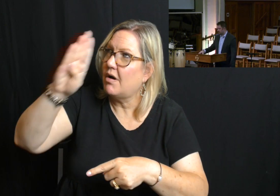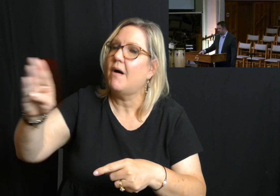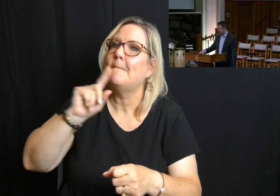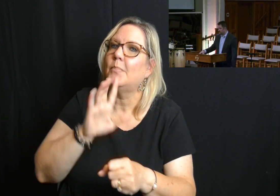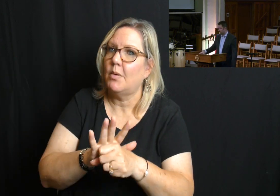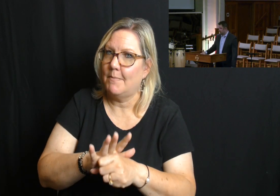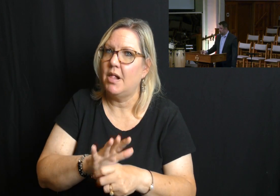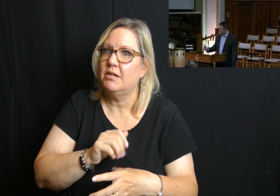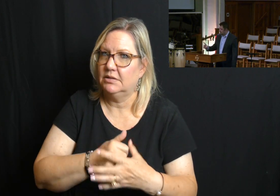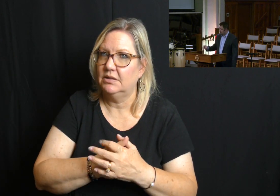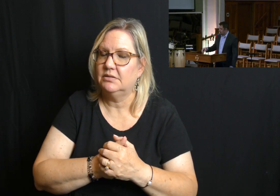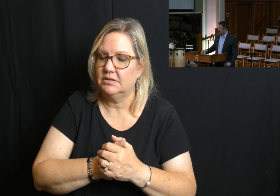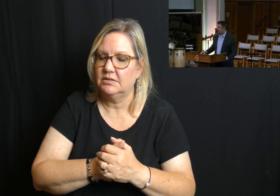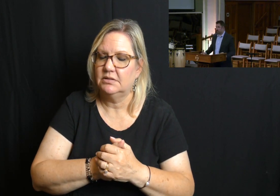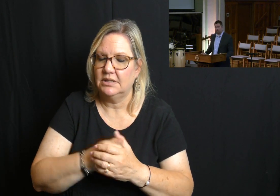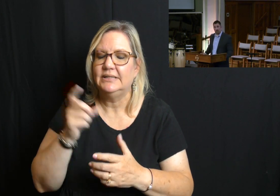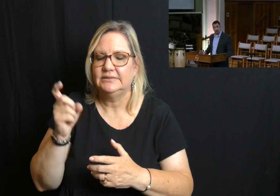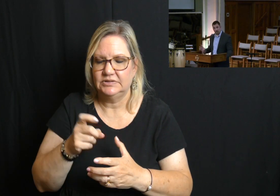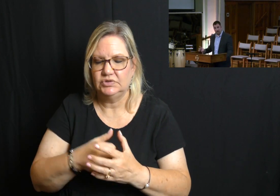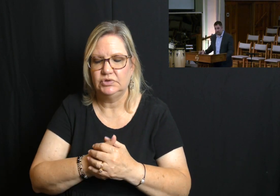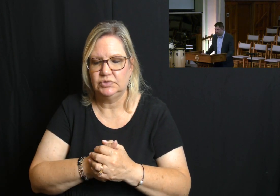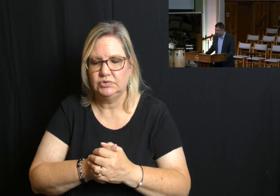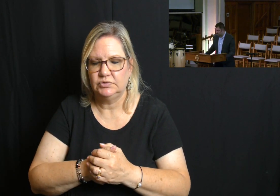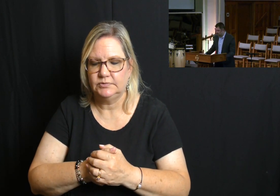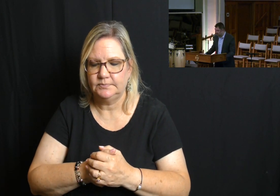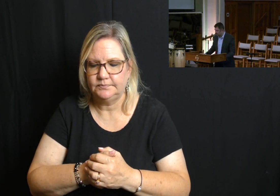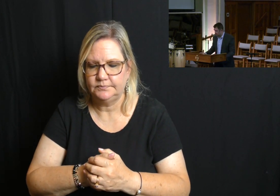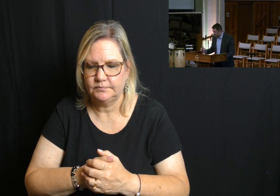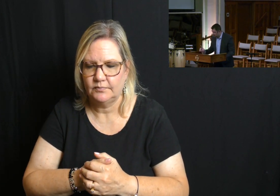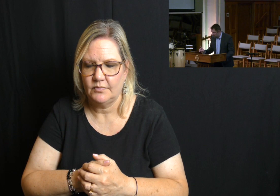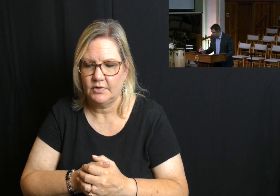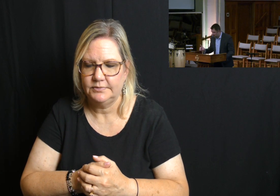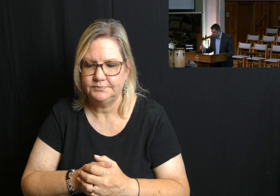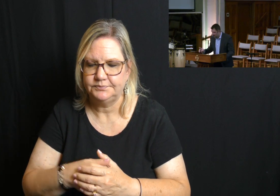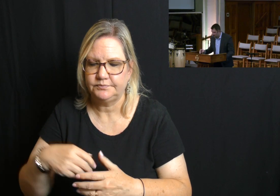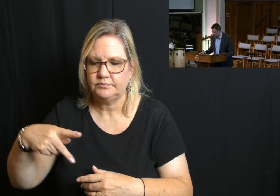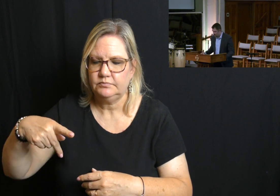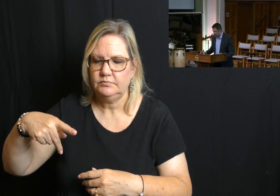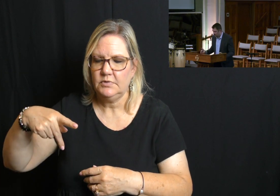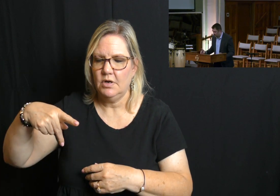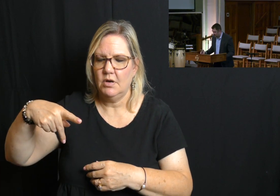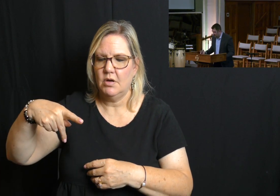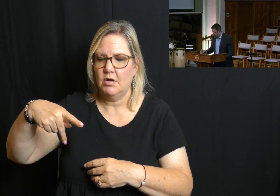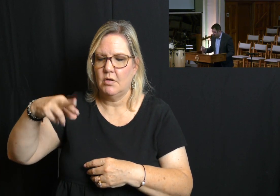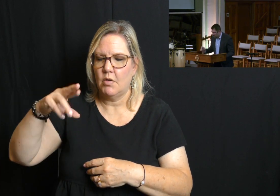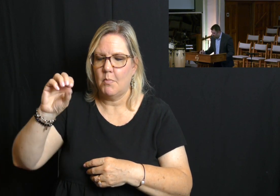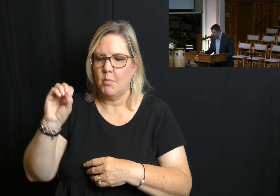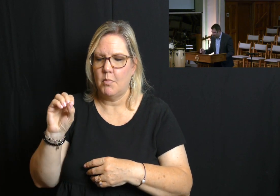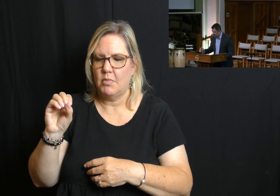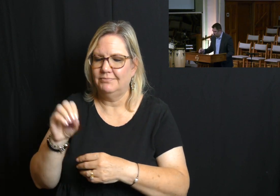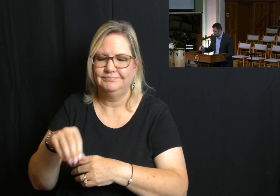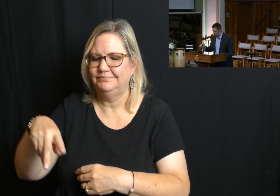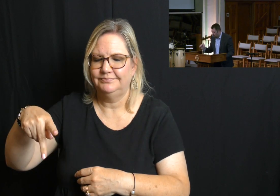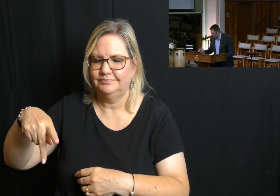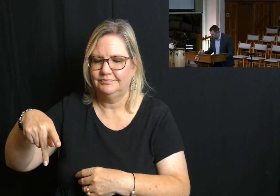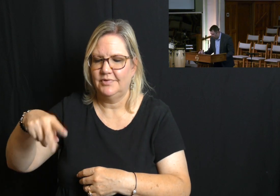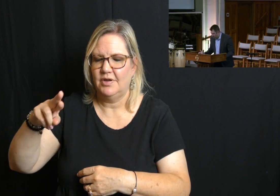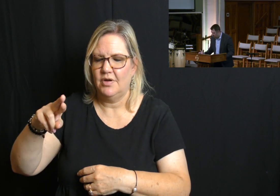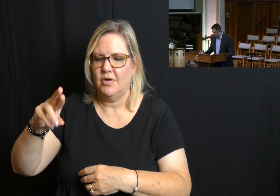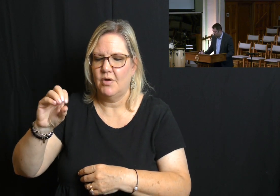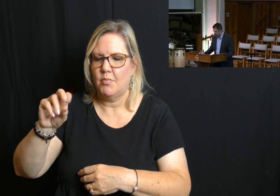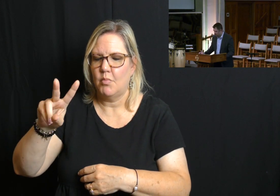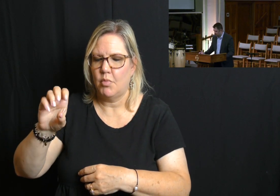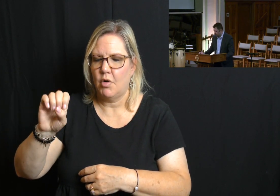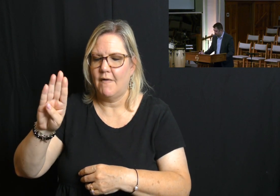us. Proverbs chapter 3, verses 5 and 6 says like this, trust in the Lord with all